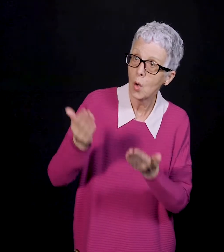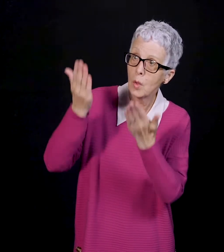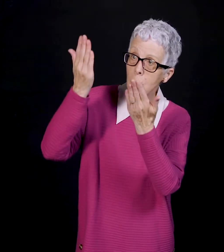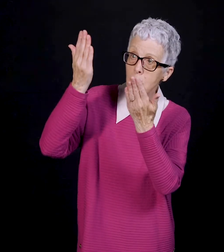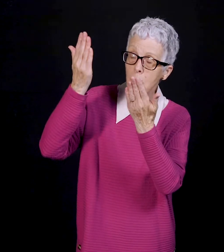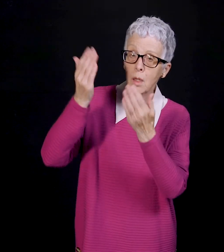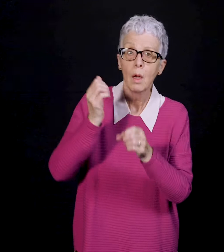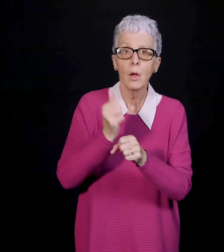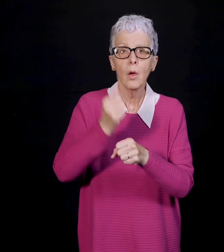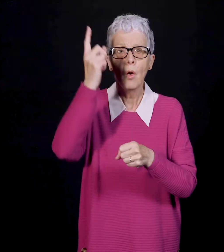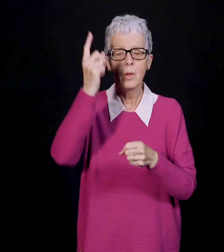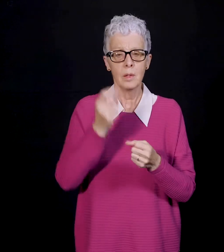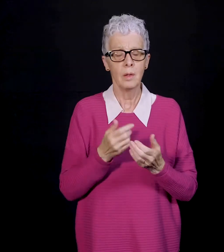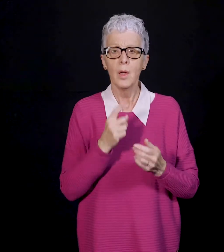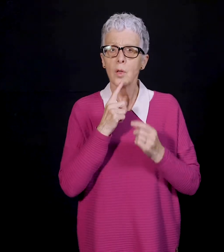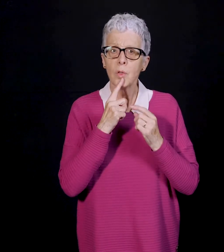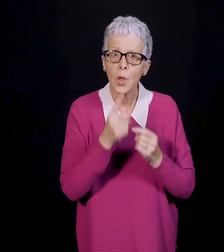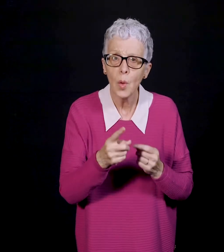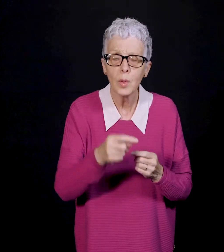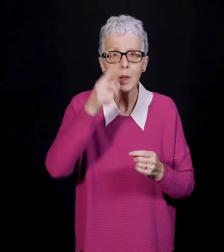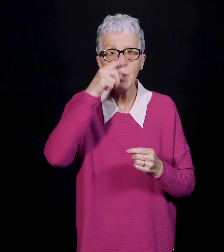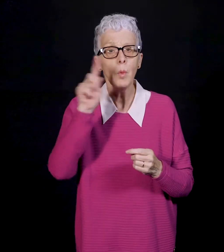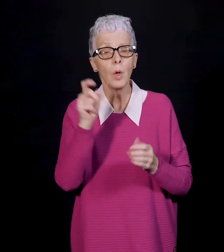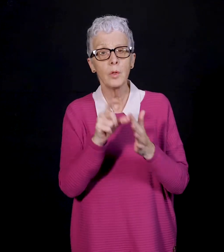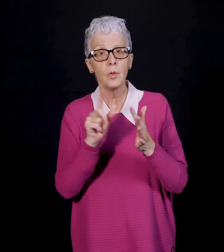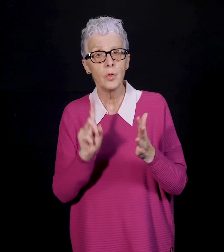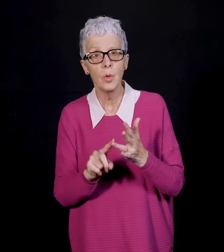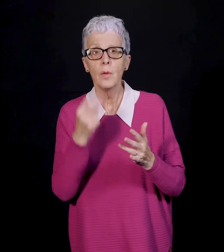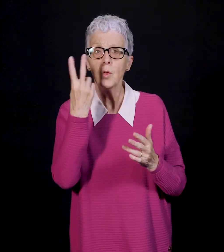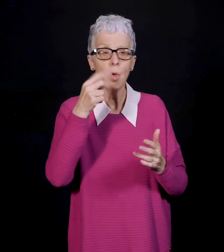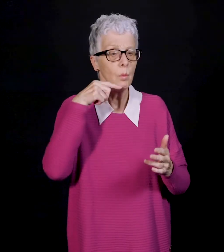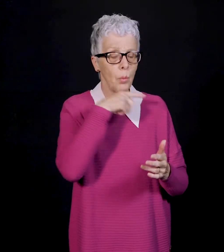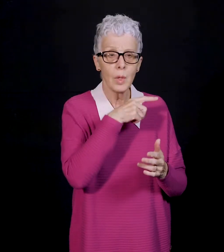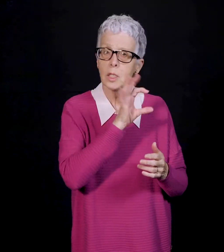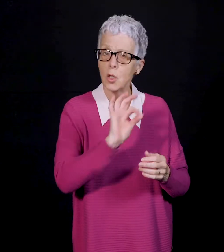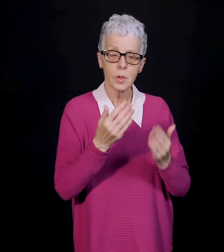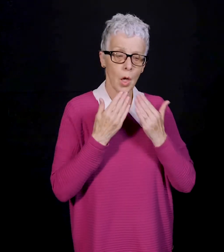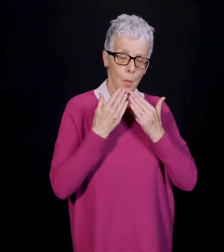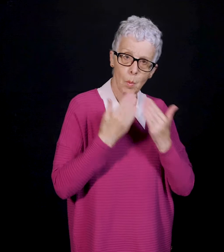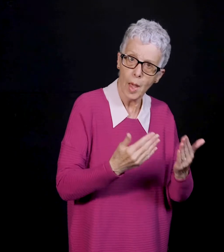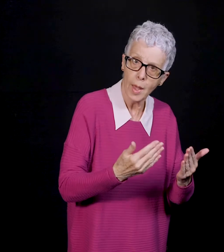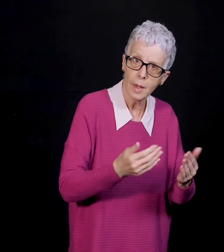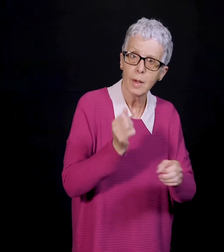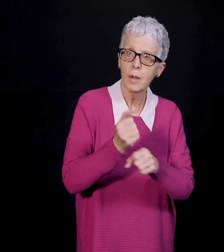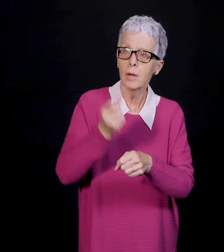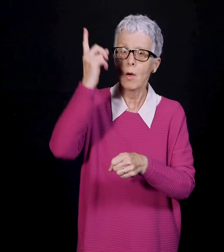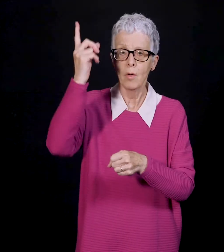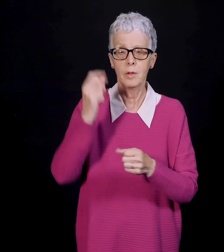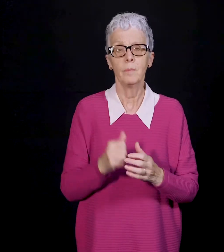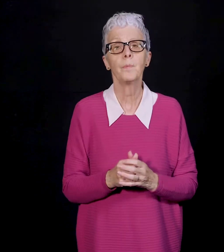God had laid it out, and these guys had blatantly disobeyed. They were insubordinate, they were